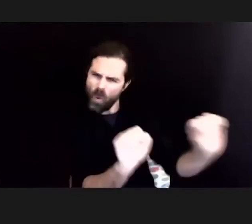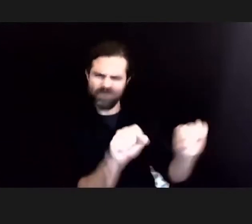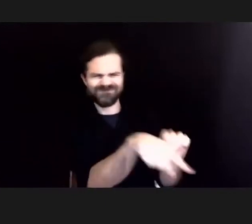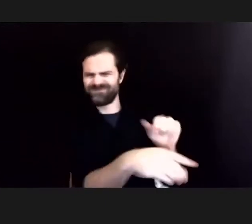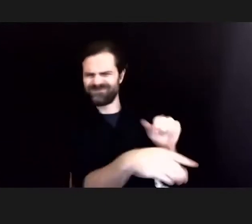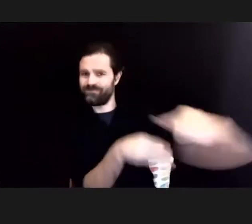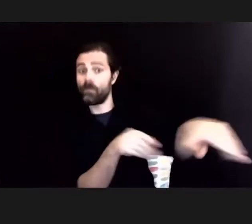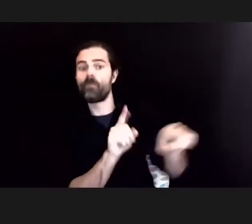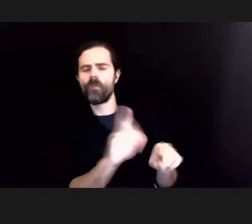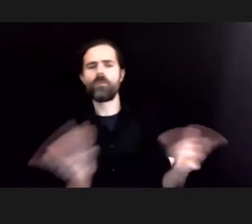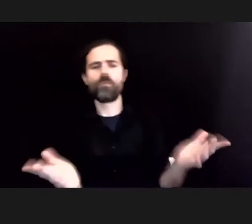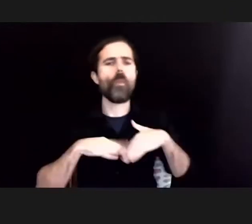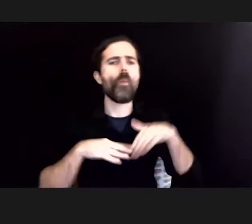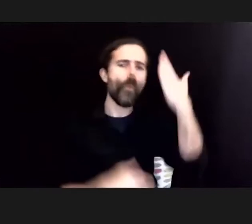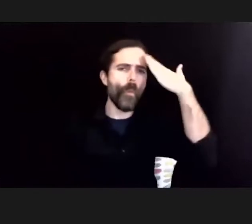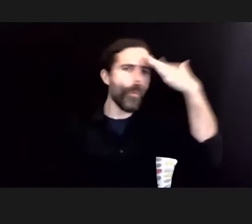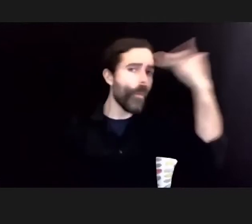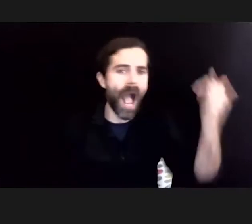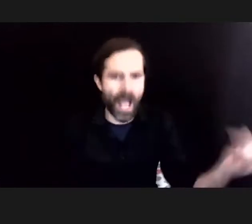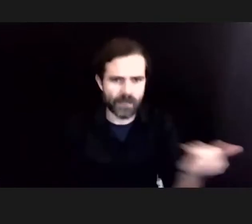who did it.